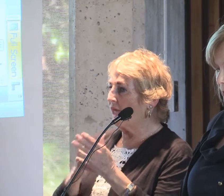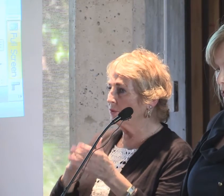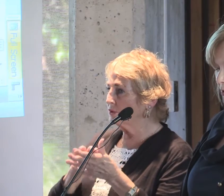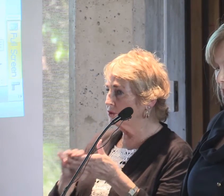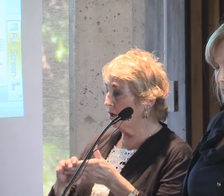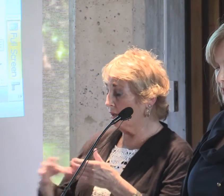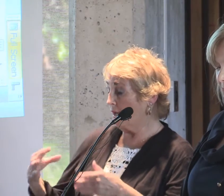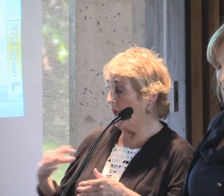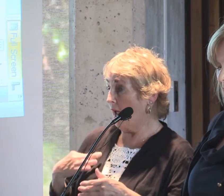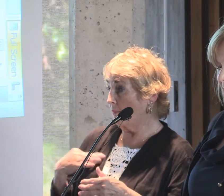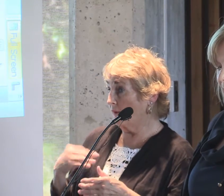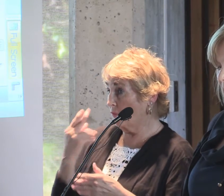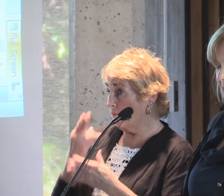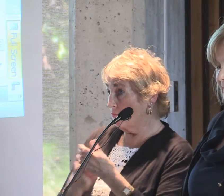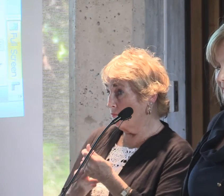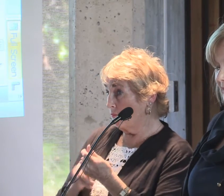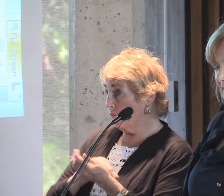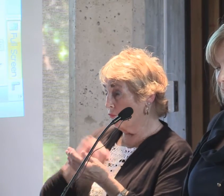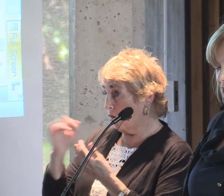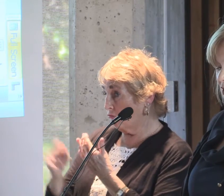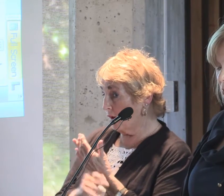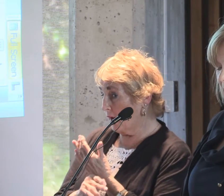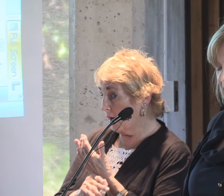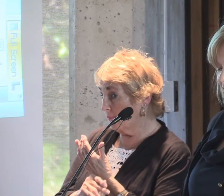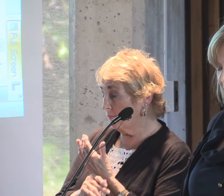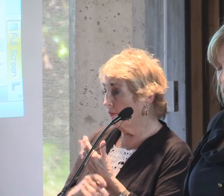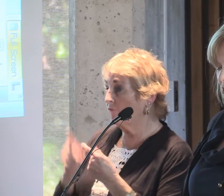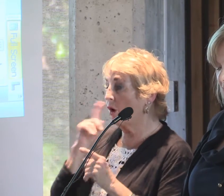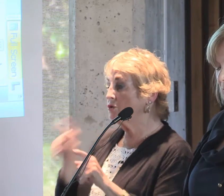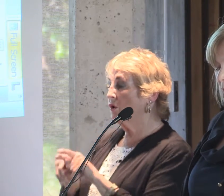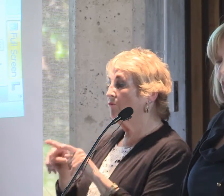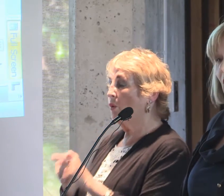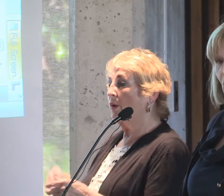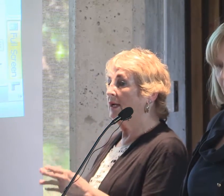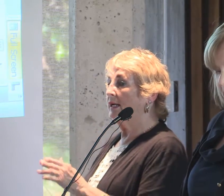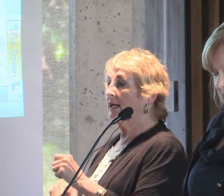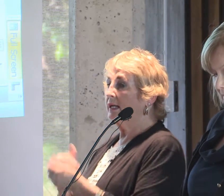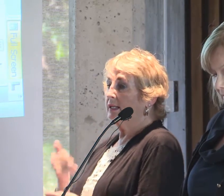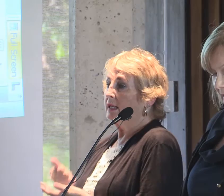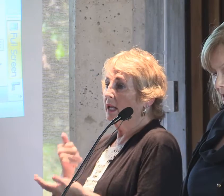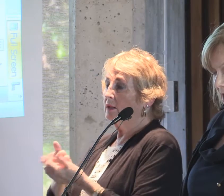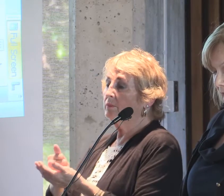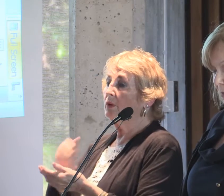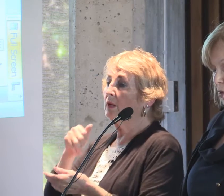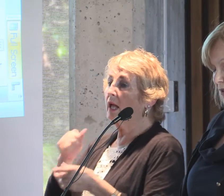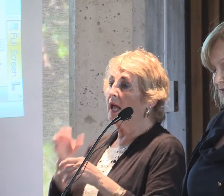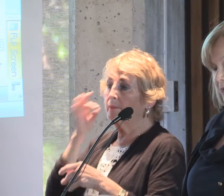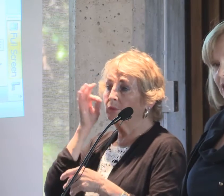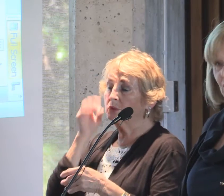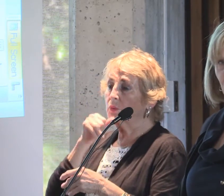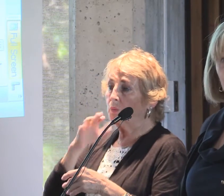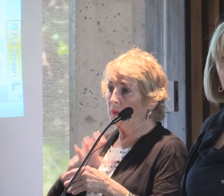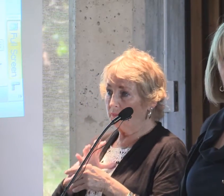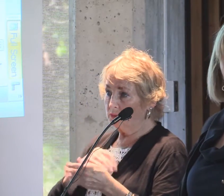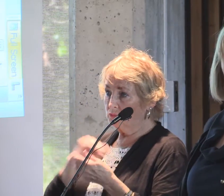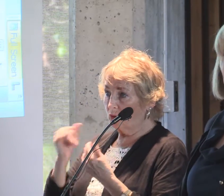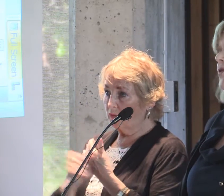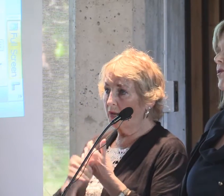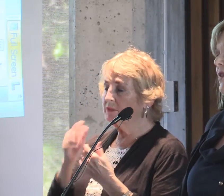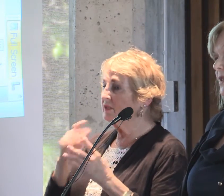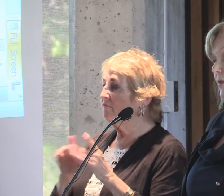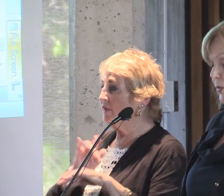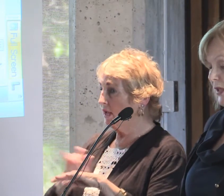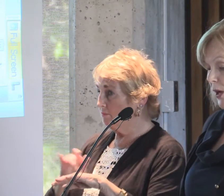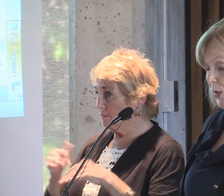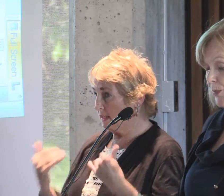those grant programs and the existing Aboriginal Women's Grants Program will open immediately, and more information, of course, is available